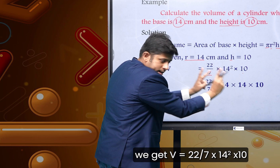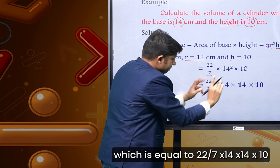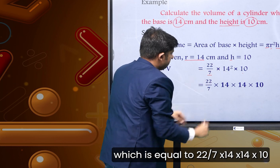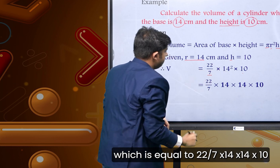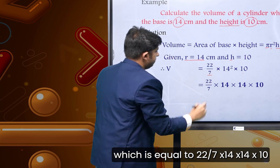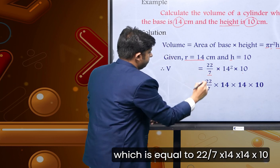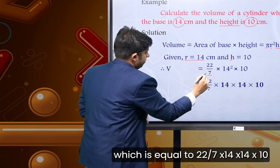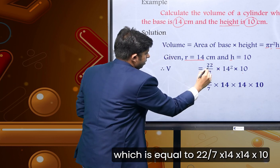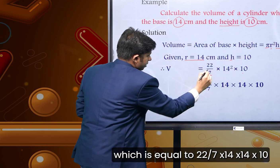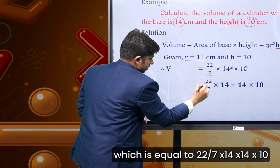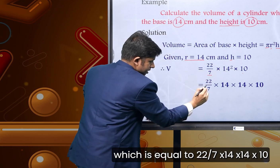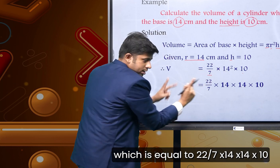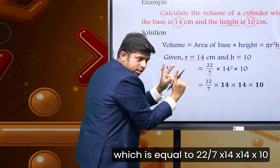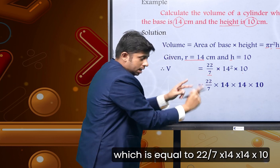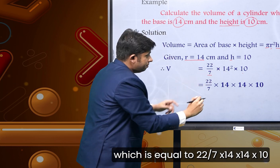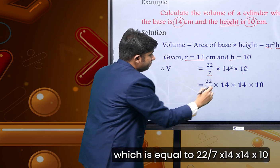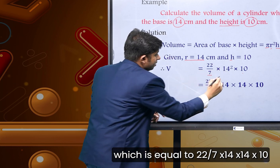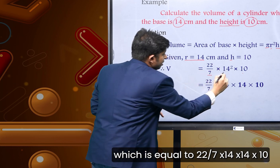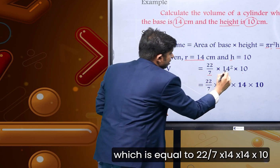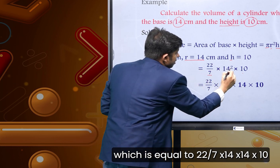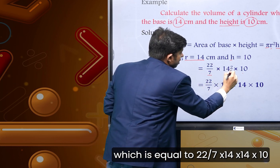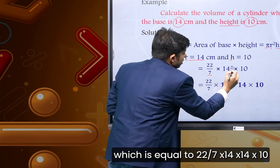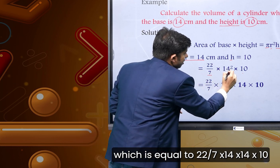Which is equal to 22 by 7 into 14 into 14 into 10.